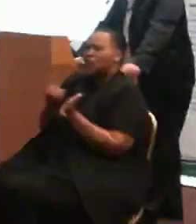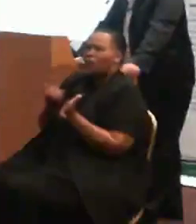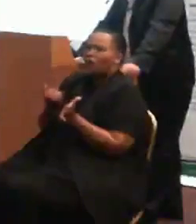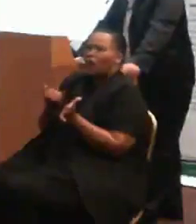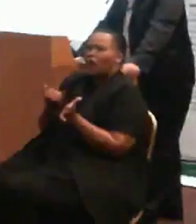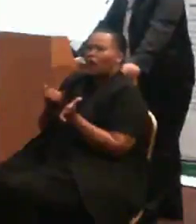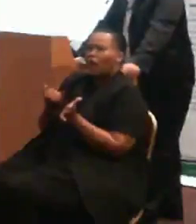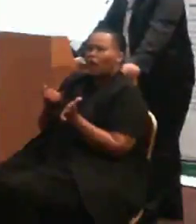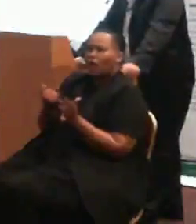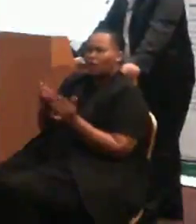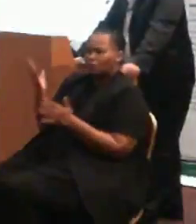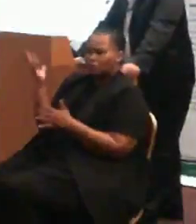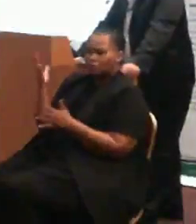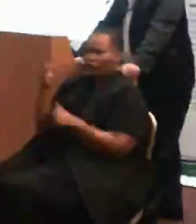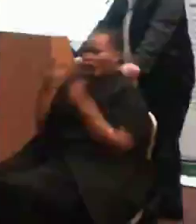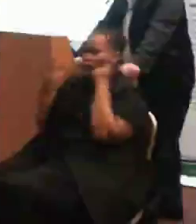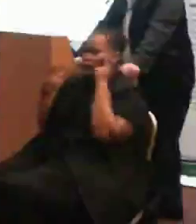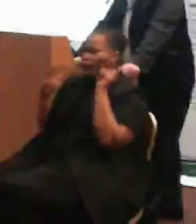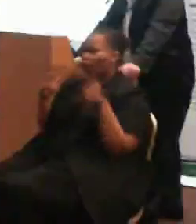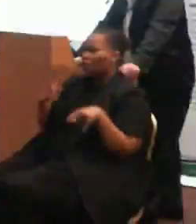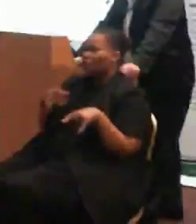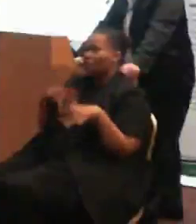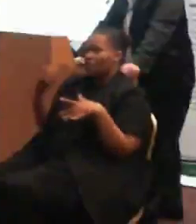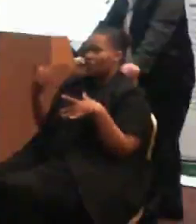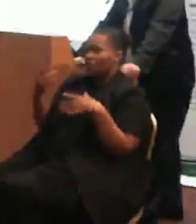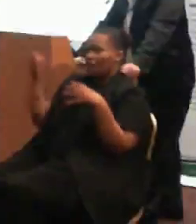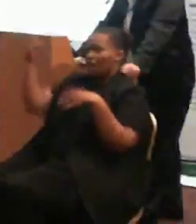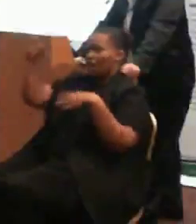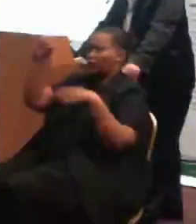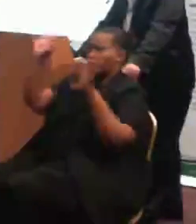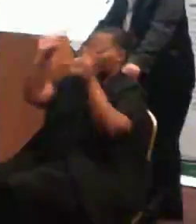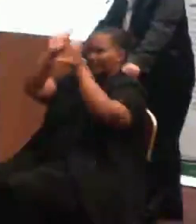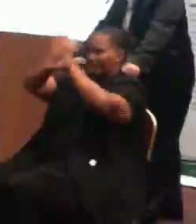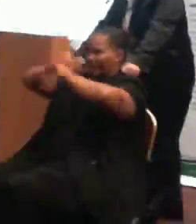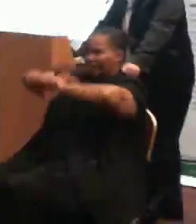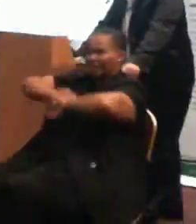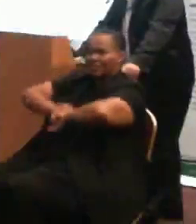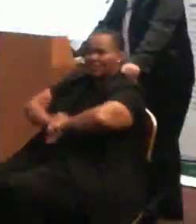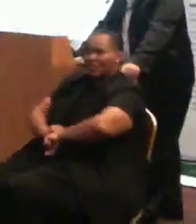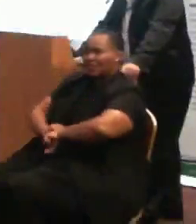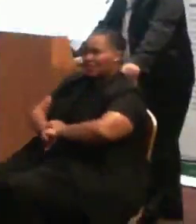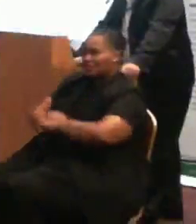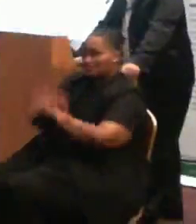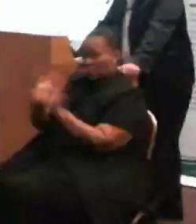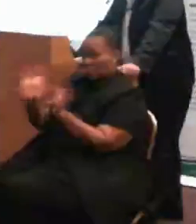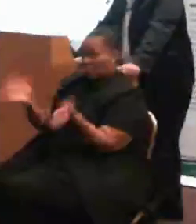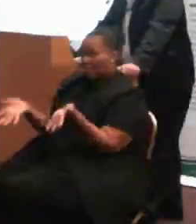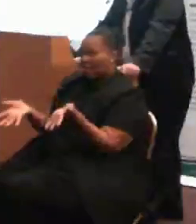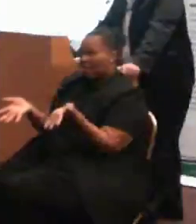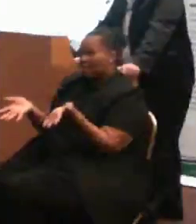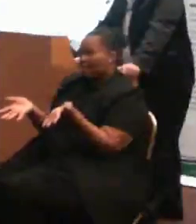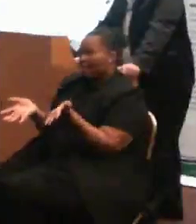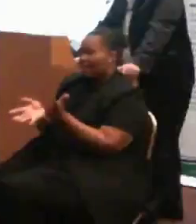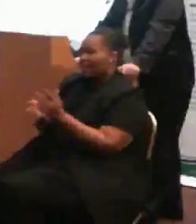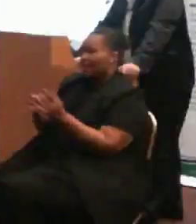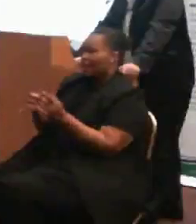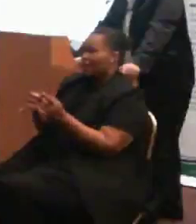dawn. There's no new dawn. It's just darkness. There's no outcome of a turnaround